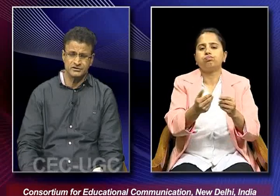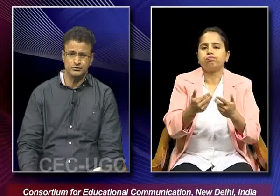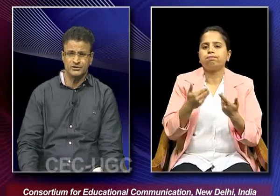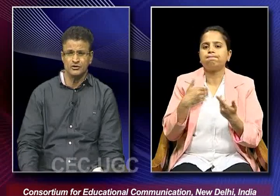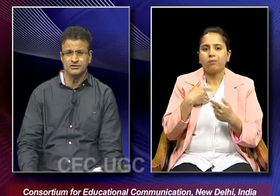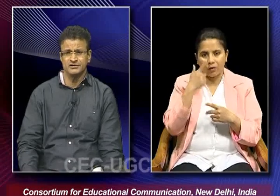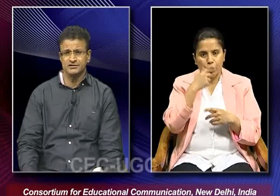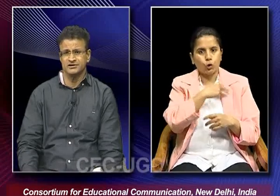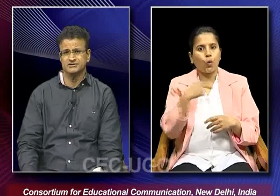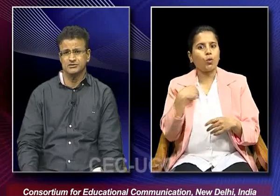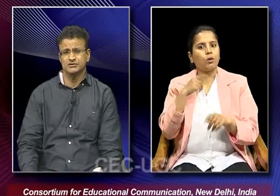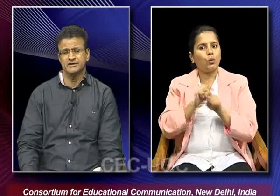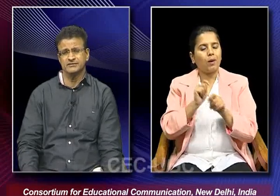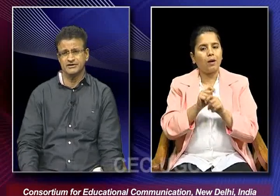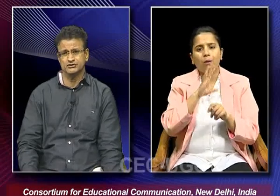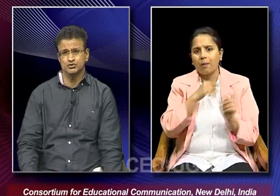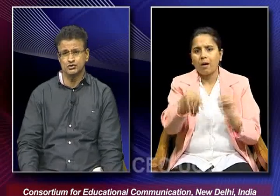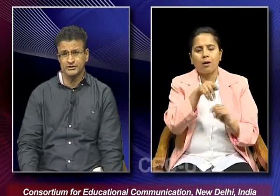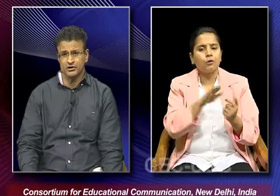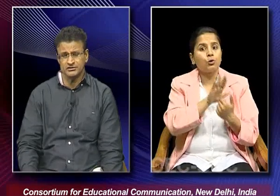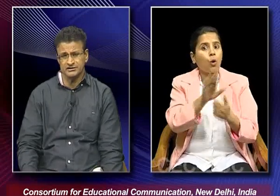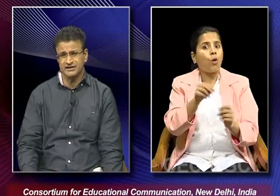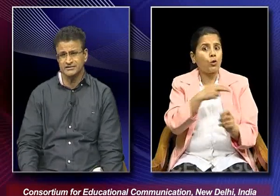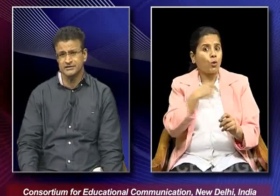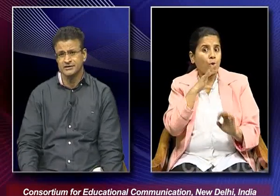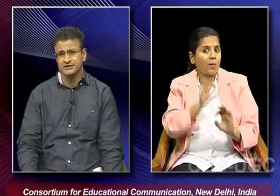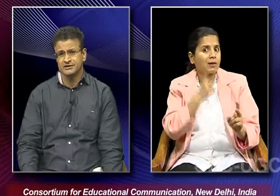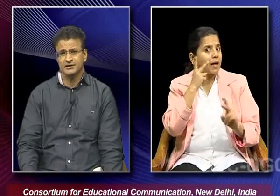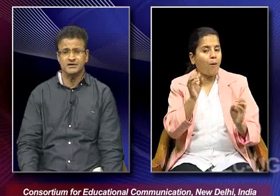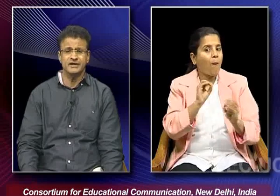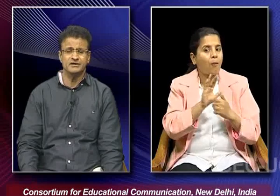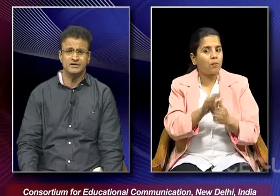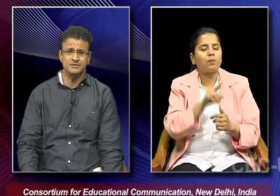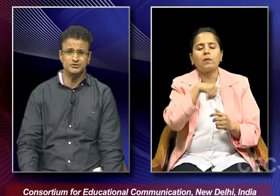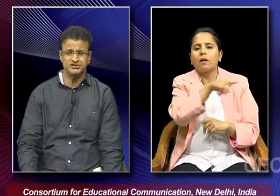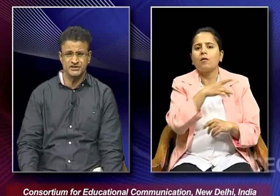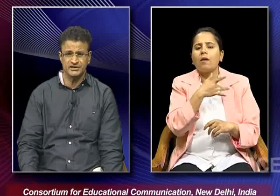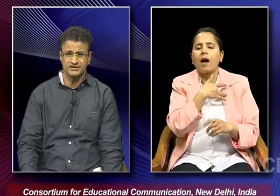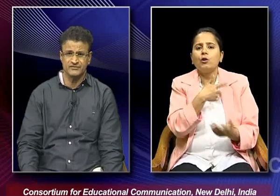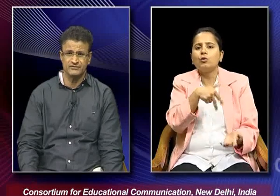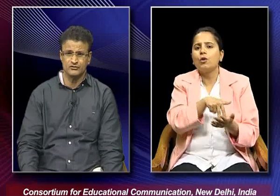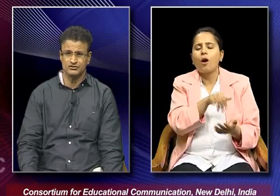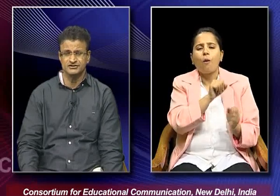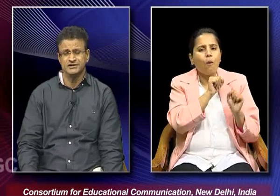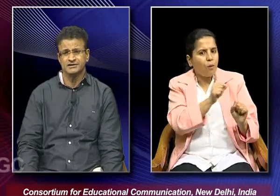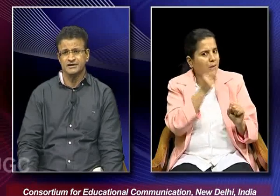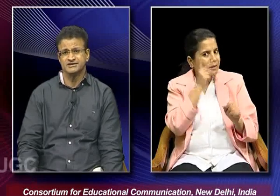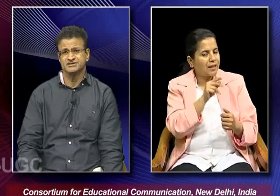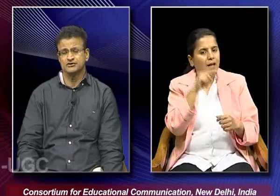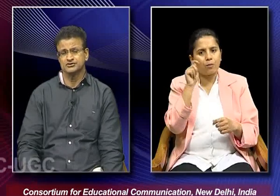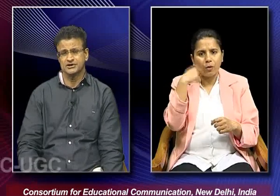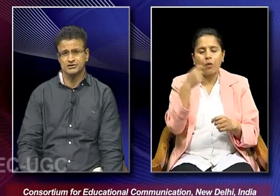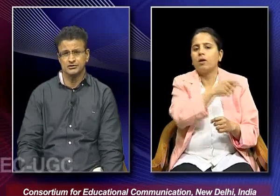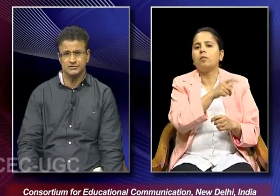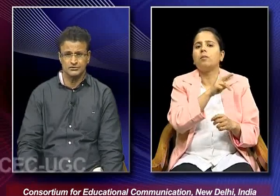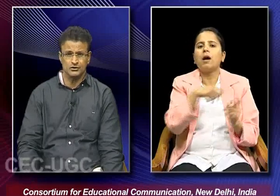a woman doctor, is not in a way shown to be a doctor. Rather, her positioning in the film was that she